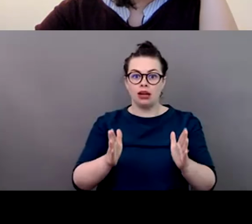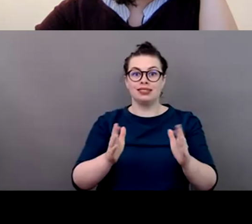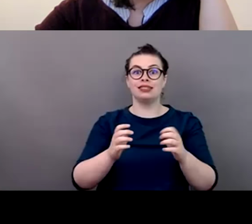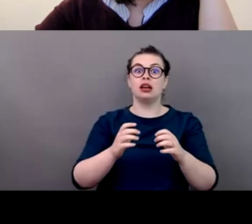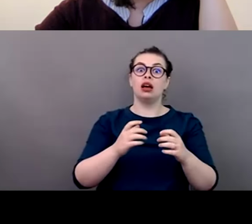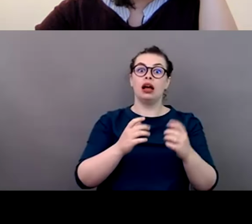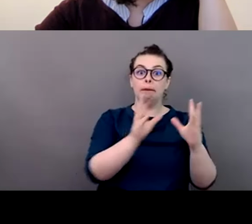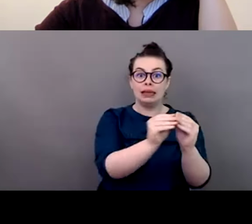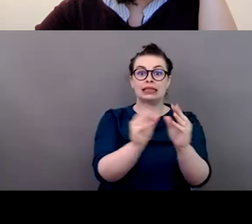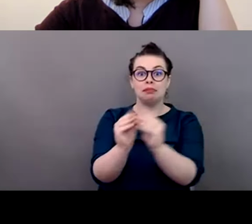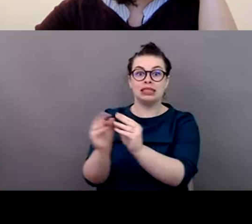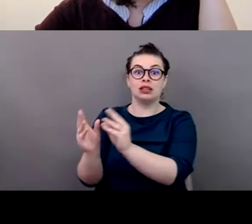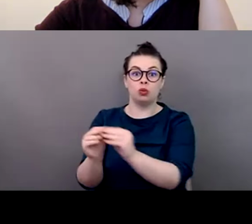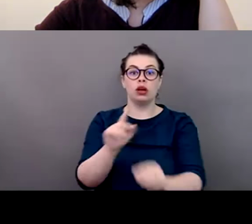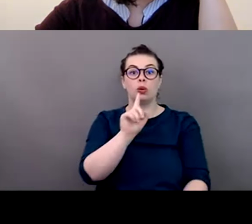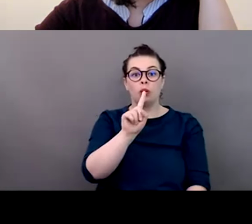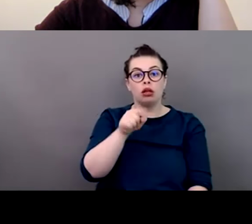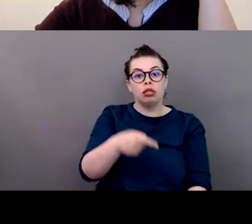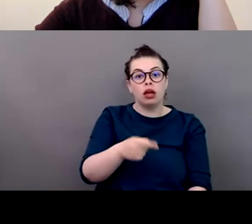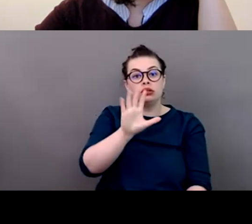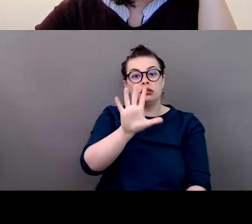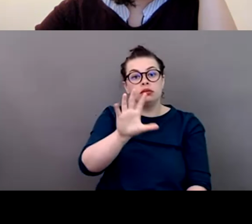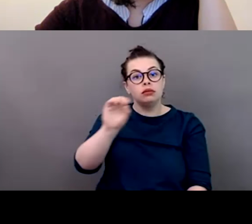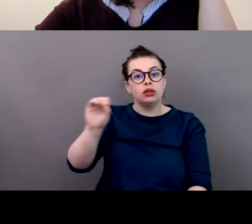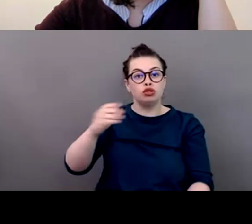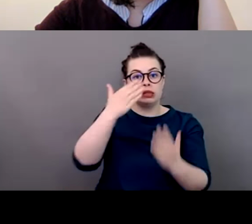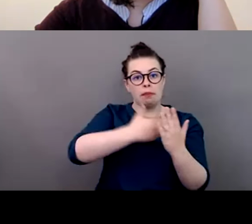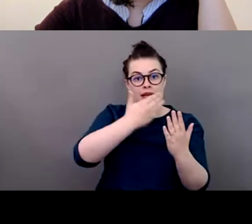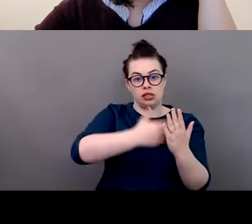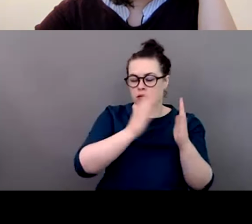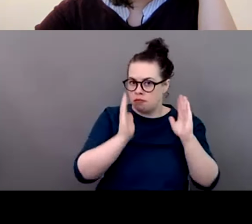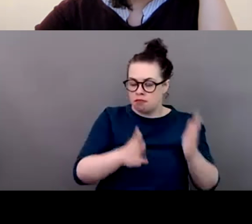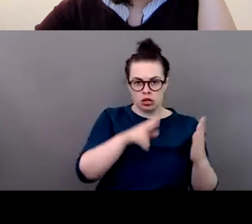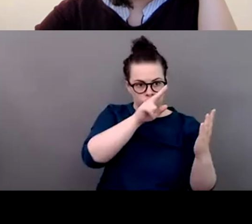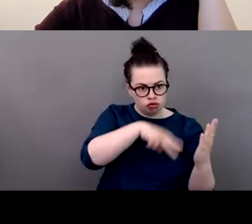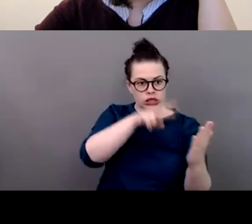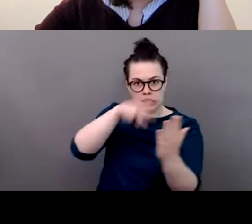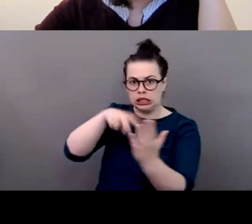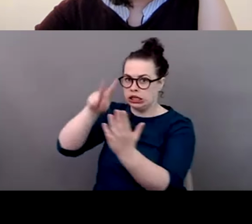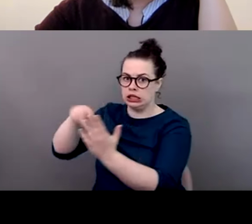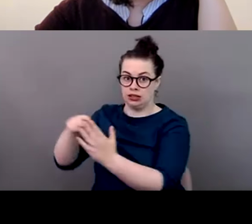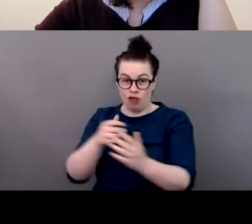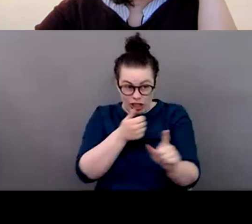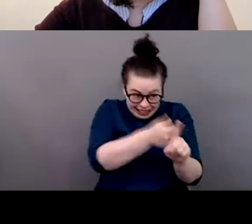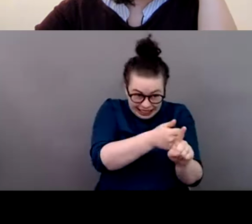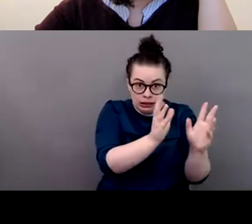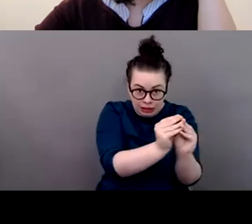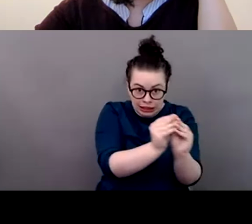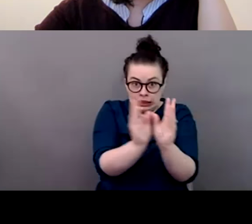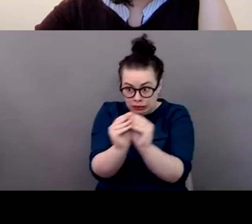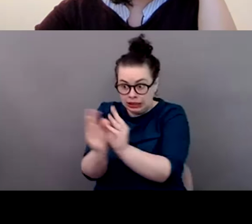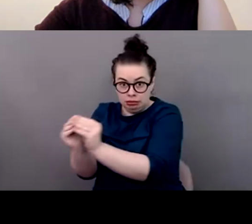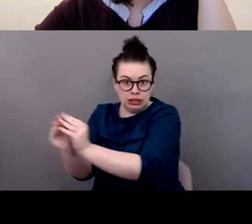minimum. That was just the state party reports, just the shadow reports, just the main individual communication. That was it.